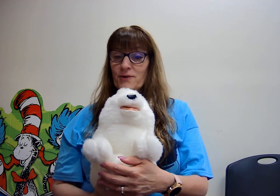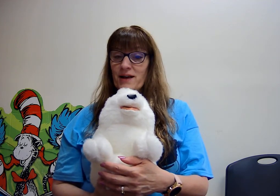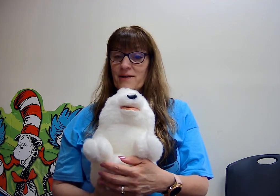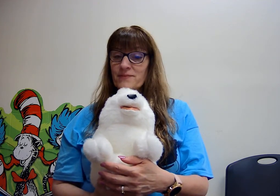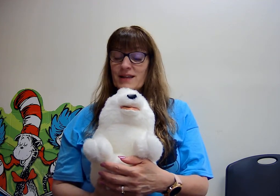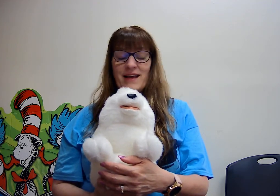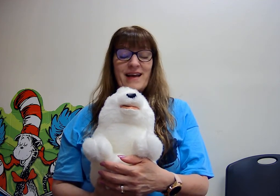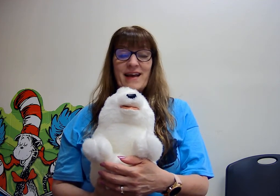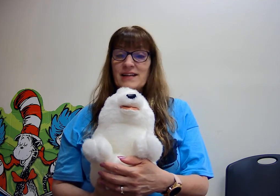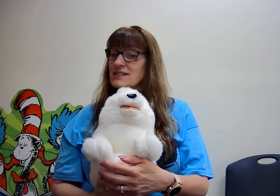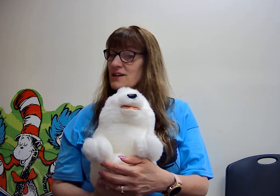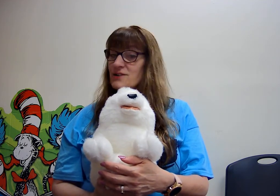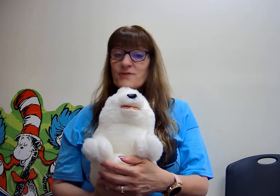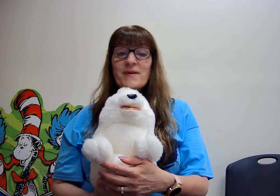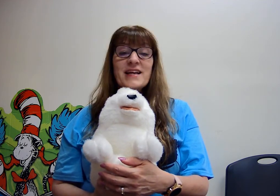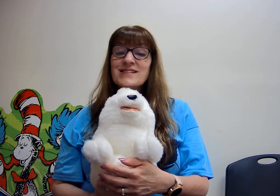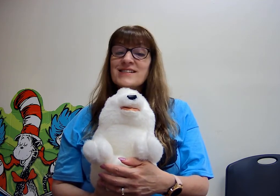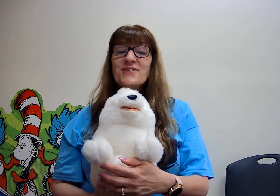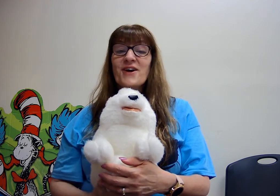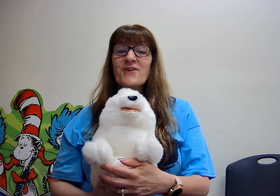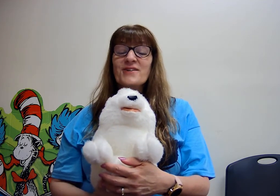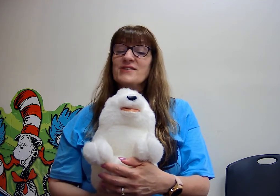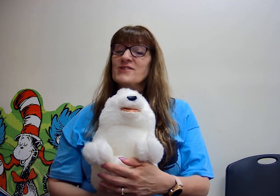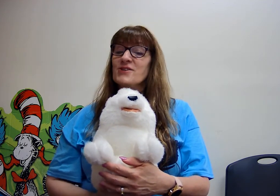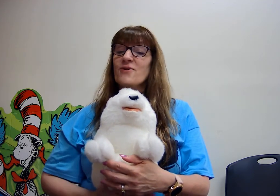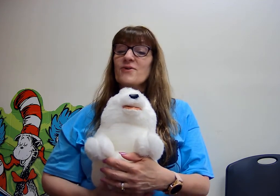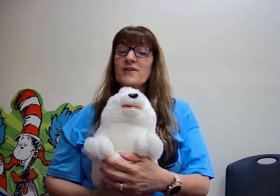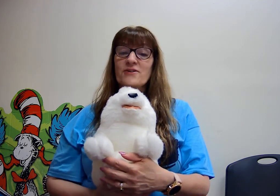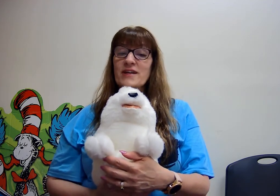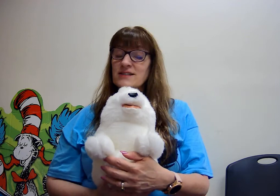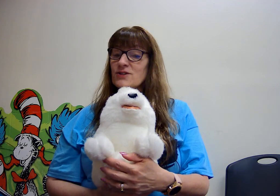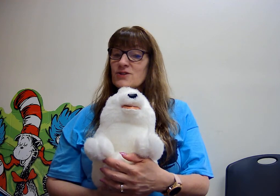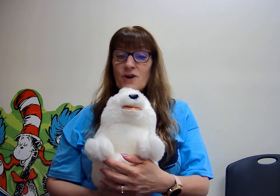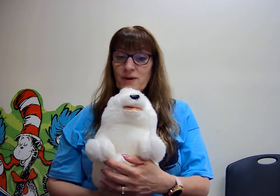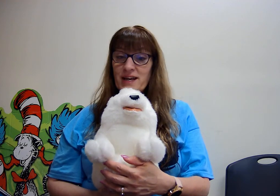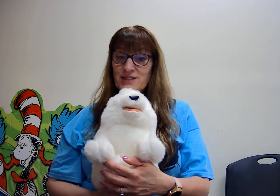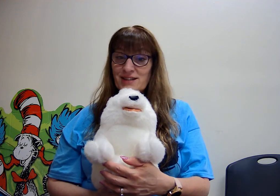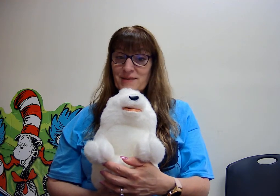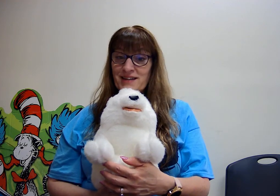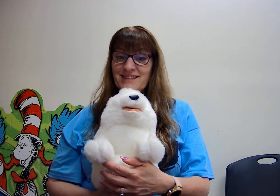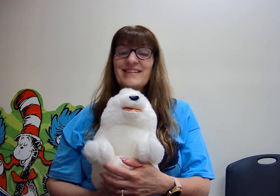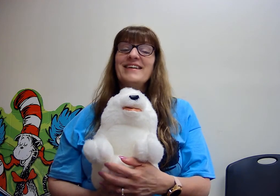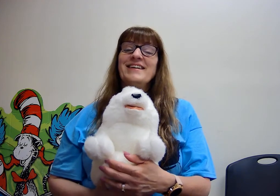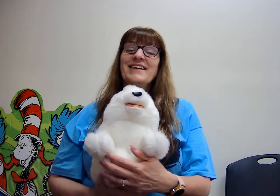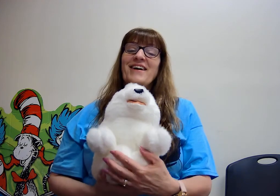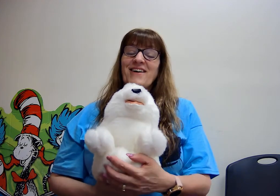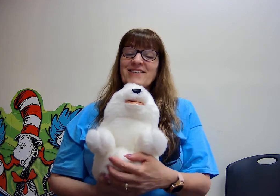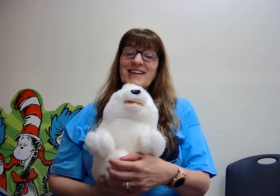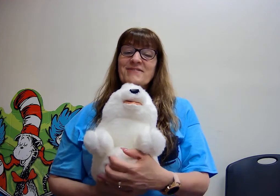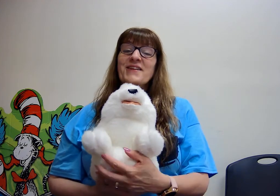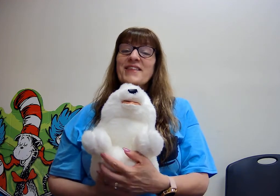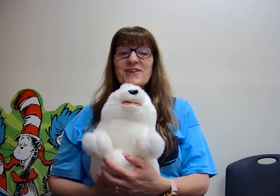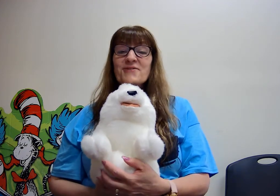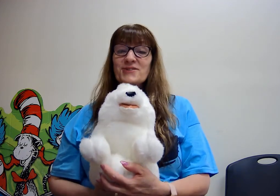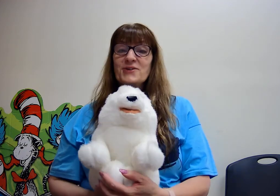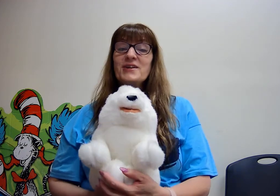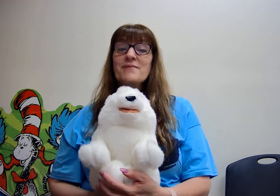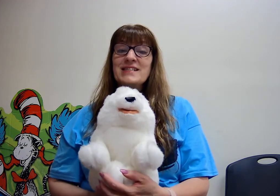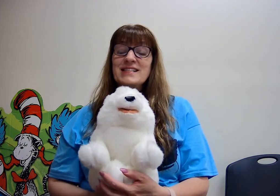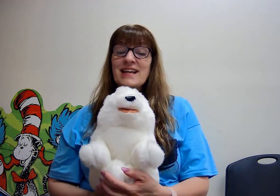program. And it starts from age 0, so there is no age limit. All right, well, thank you for joining me today